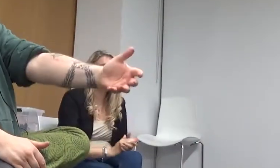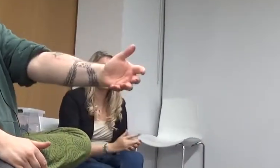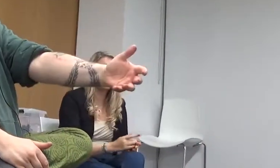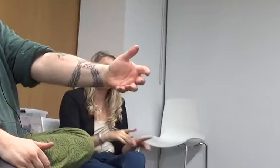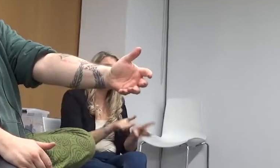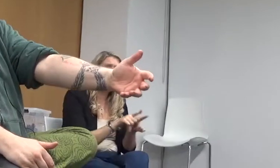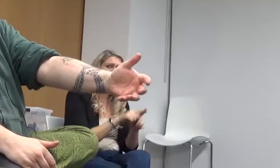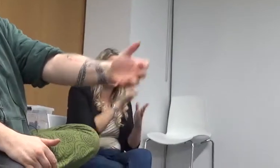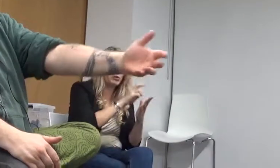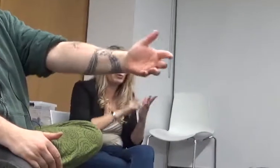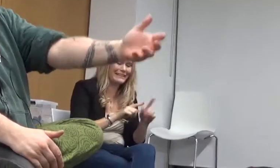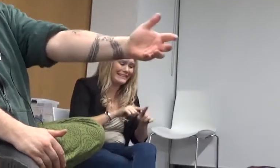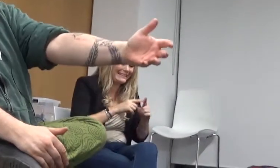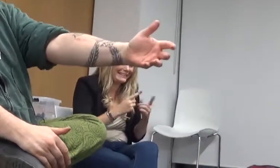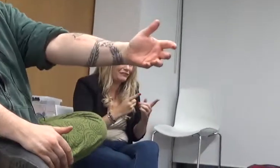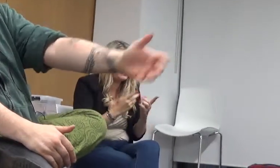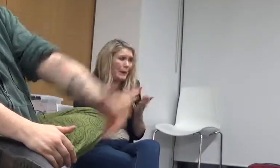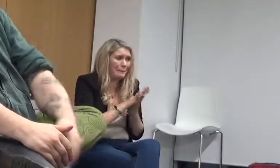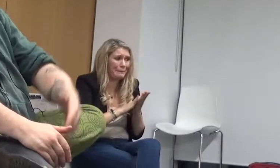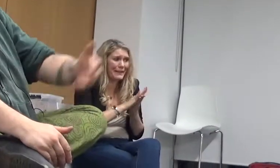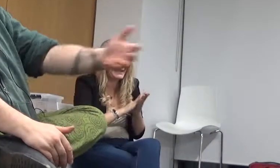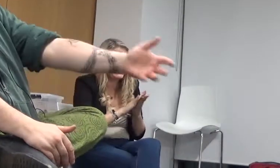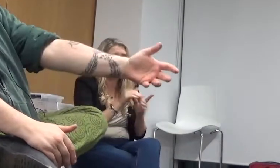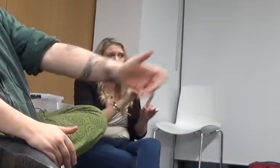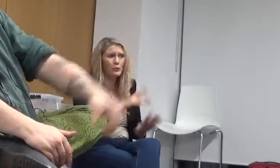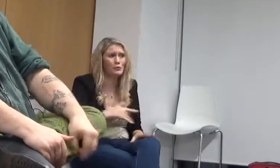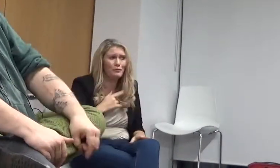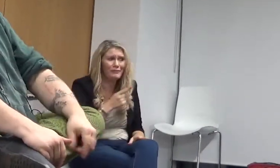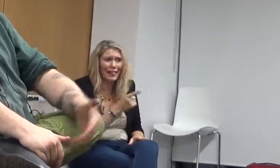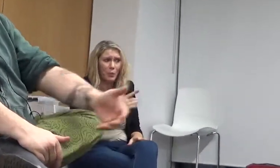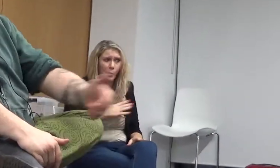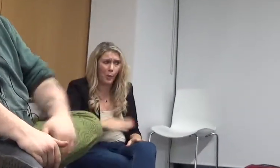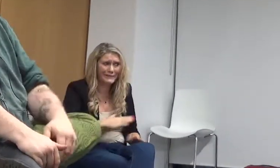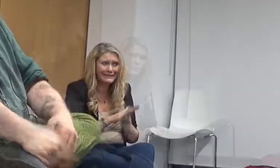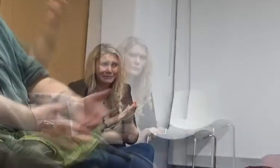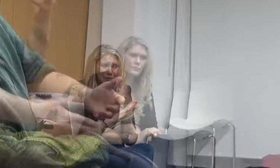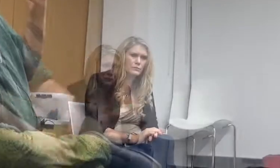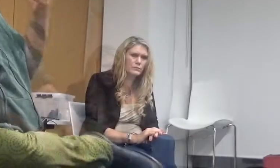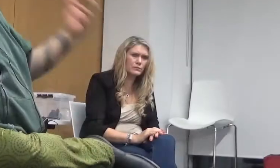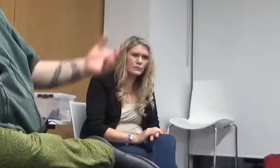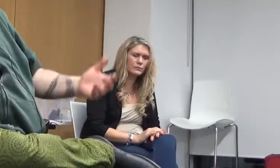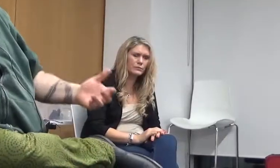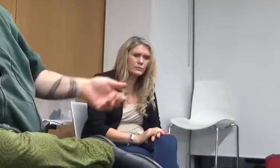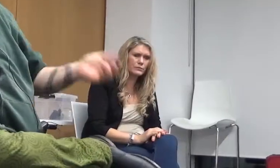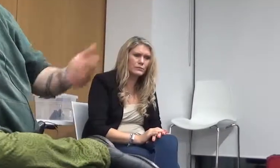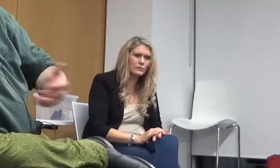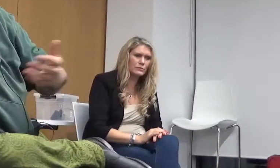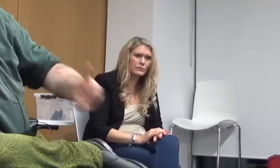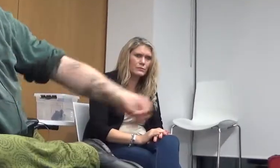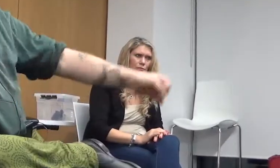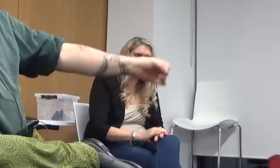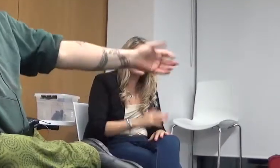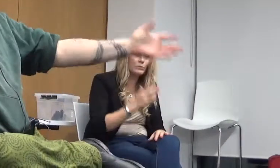read something else into it. What is behind it for you, or what would you like to be behind it? Or when you're seeing things and